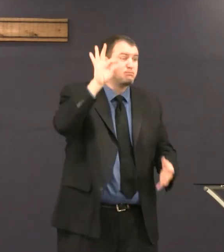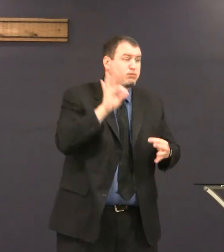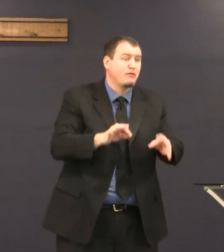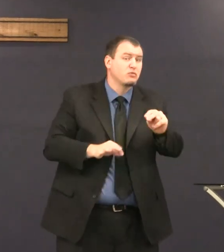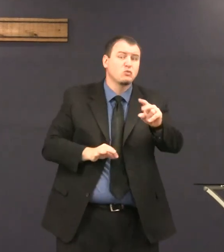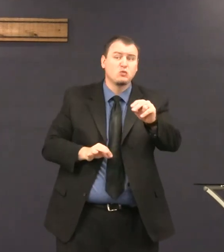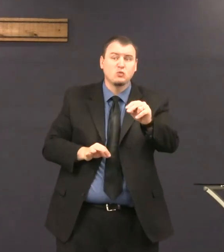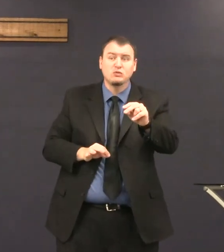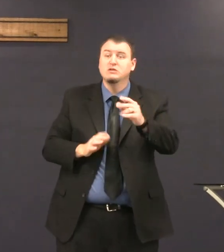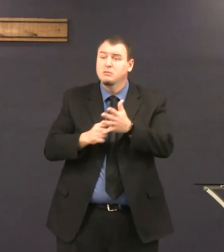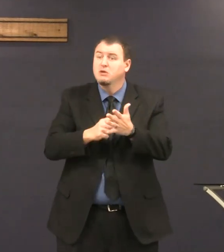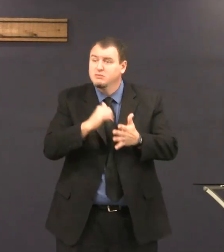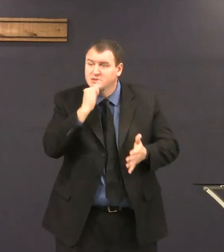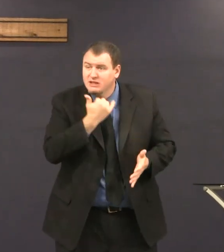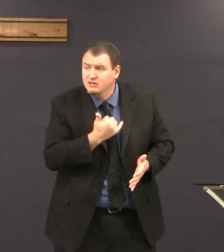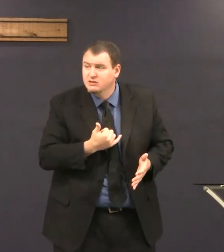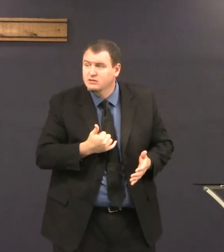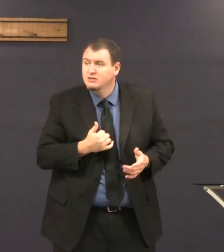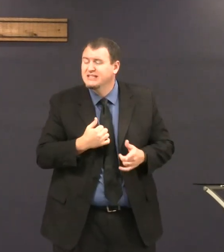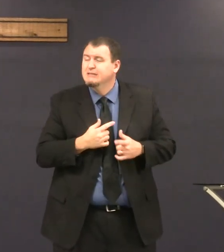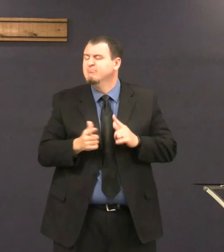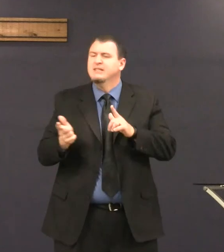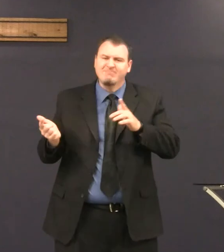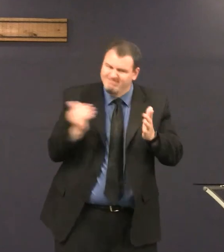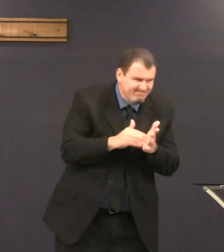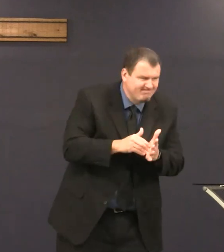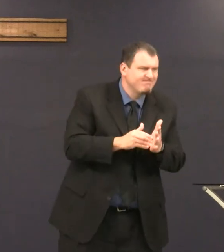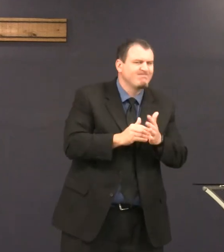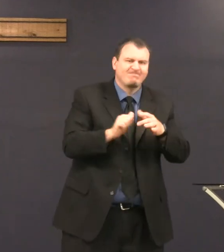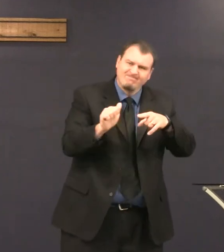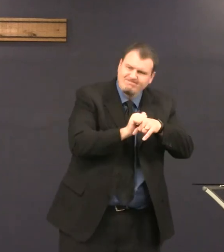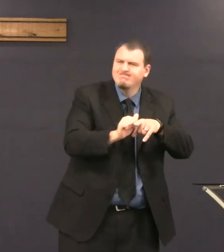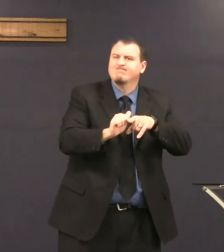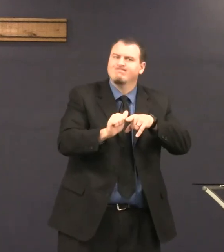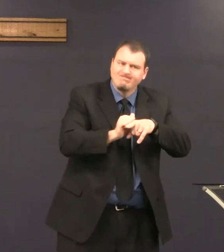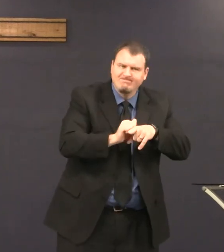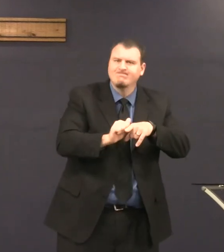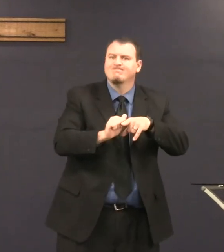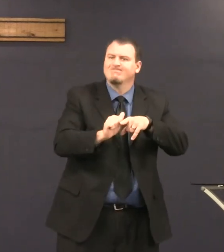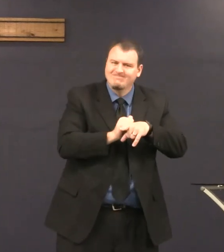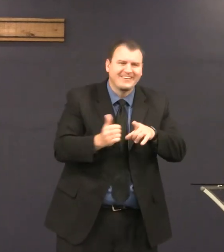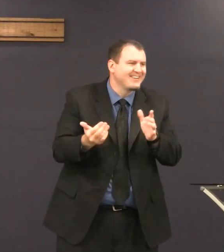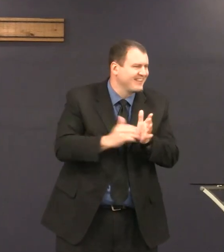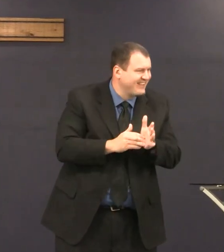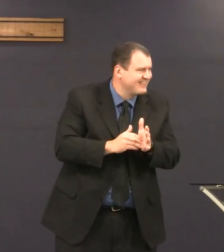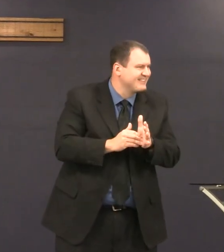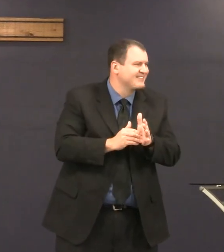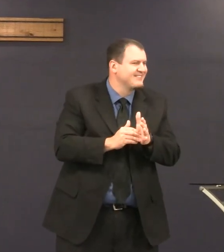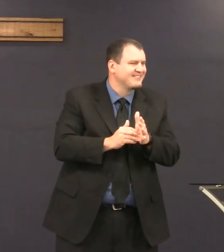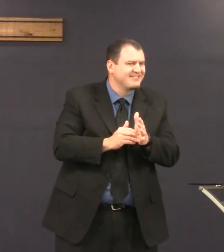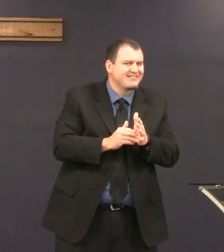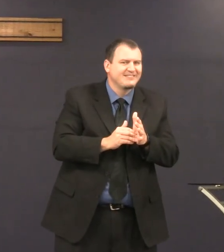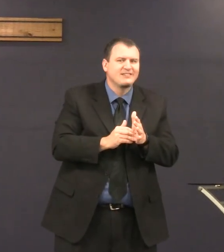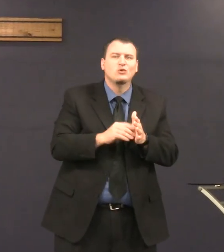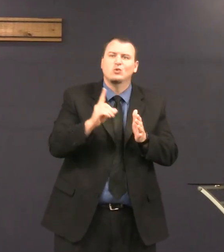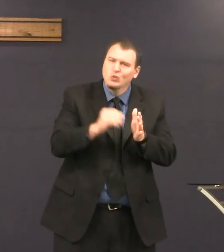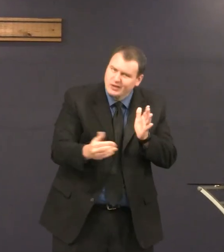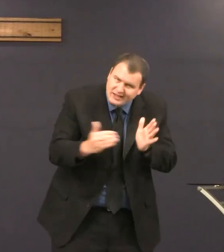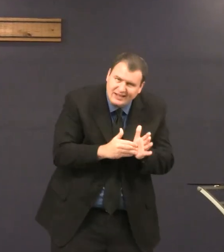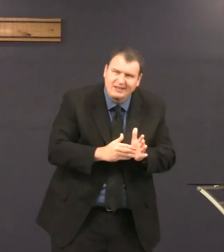It's like the free throws. And sometimes you're not going to be perfect. You have to, and you miss them sometimes, but you have to do